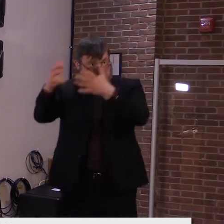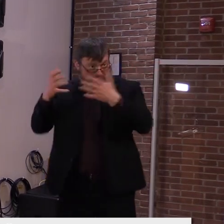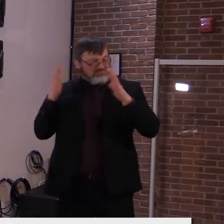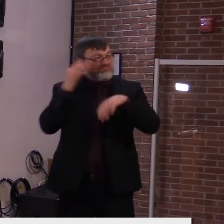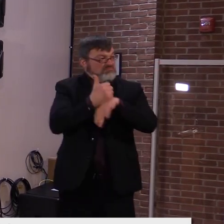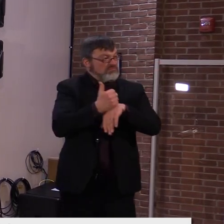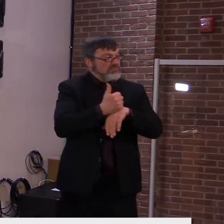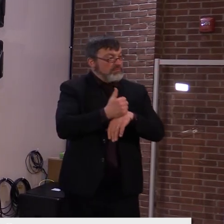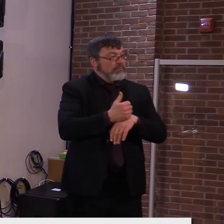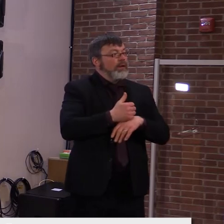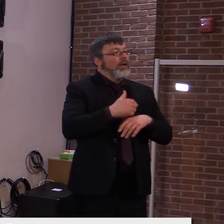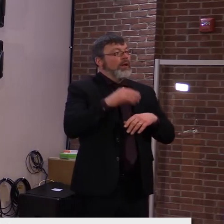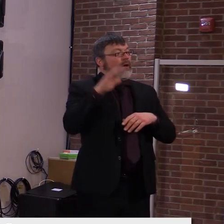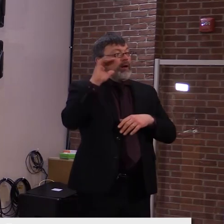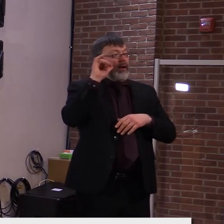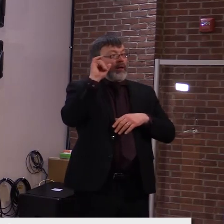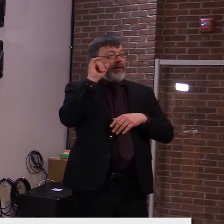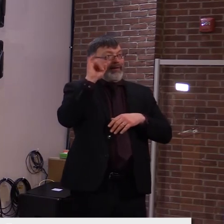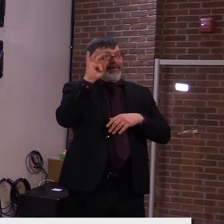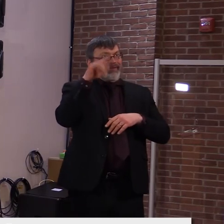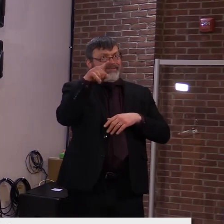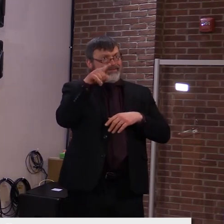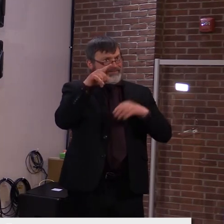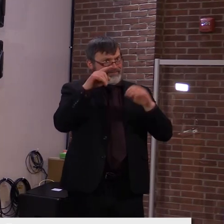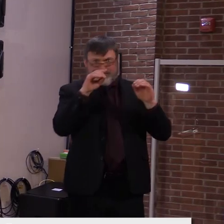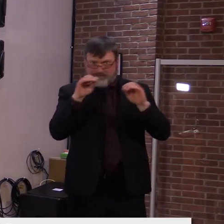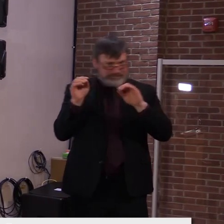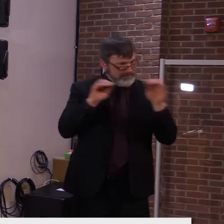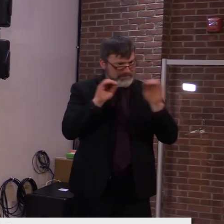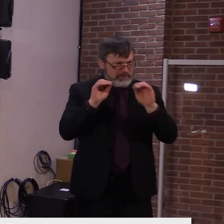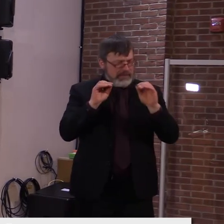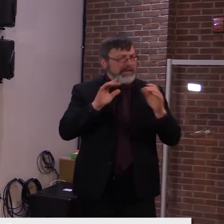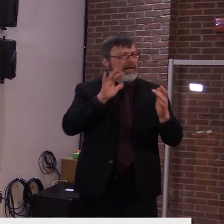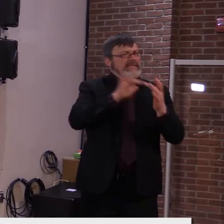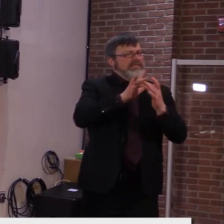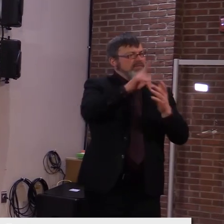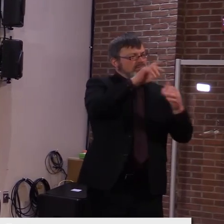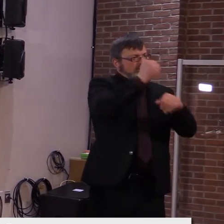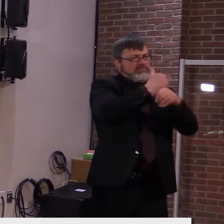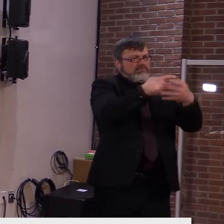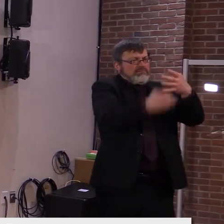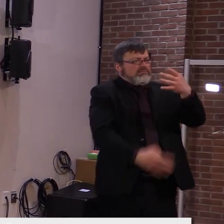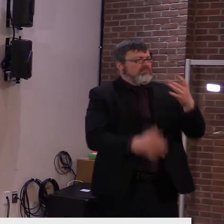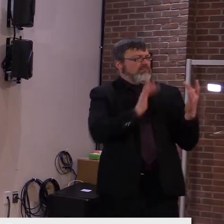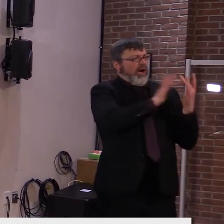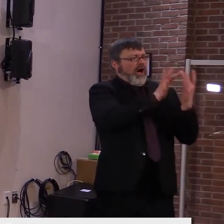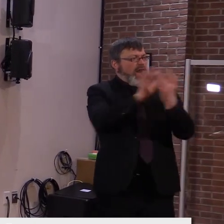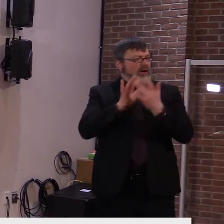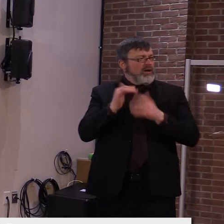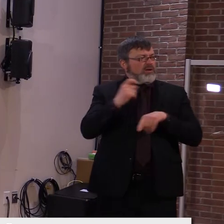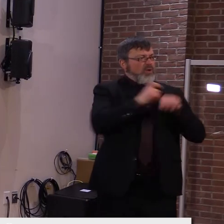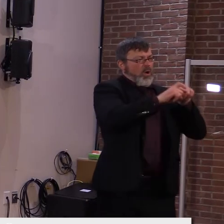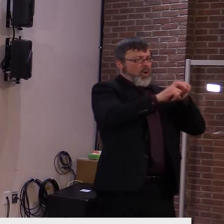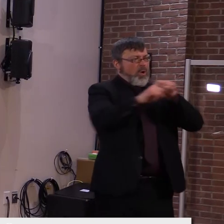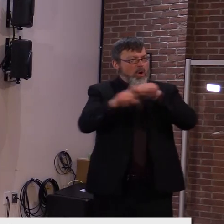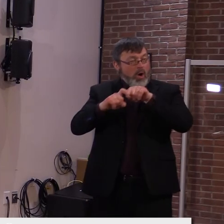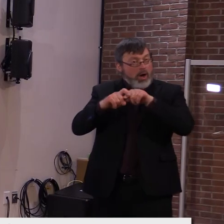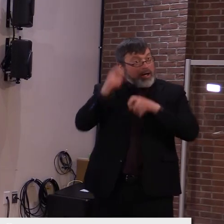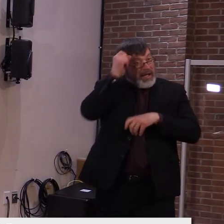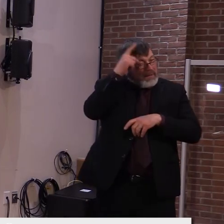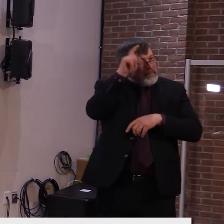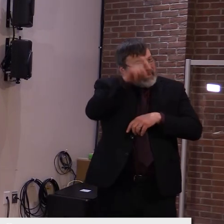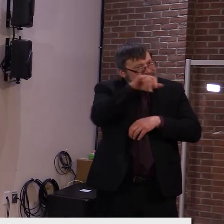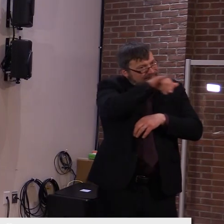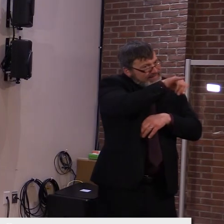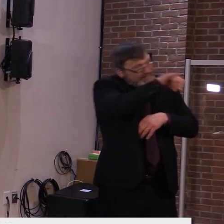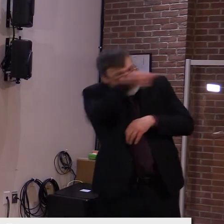your call list and vaccinate and bring people in that can bring in that are within that group. Secondly, if you can't find